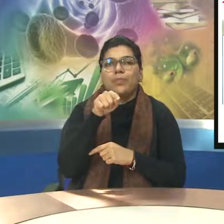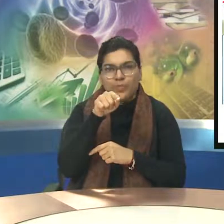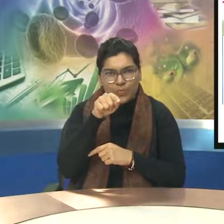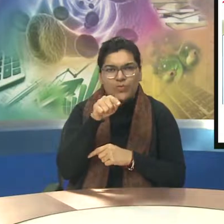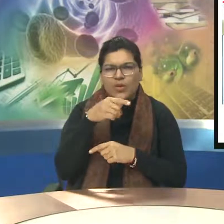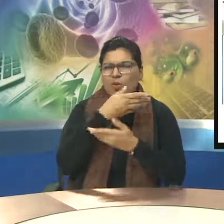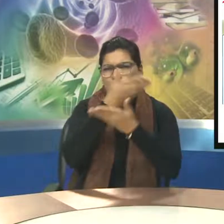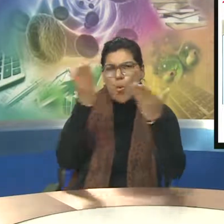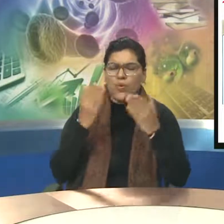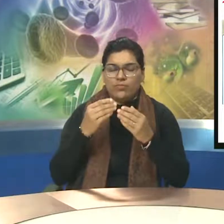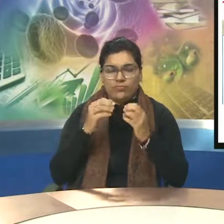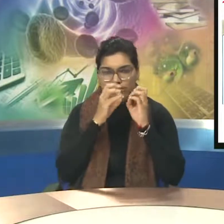When we